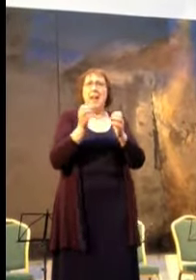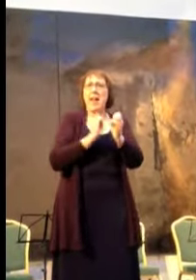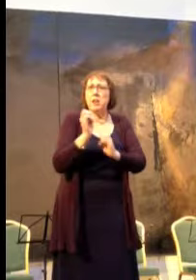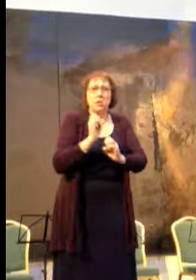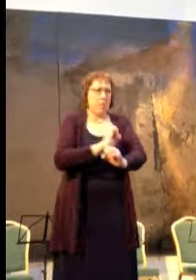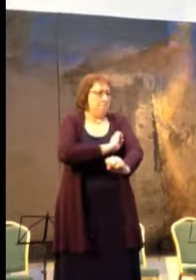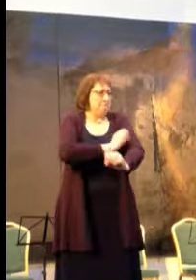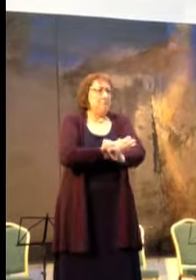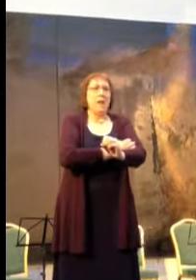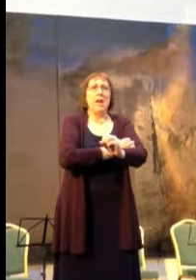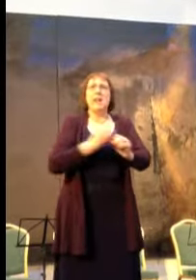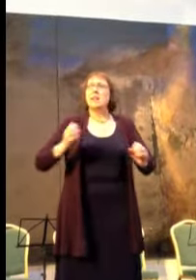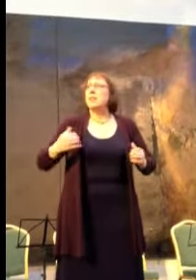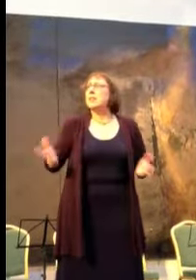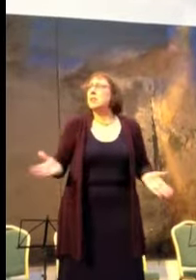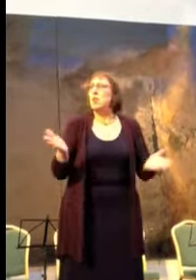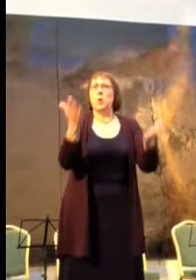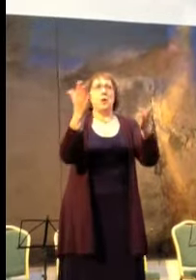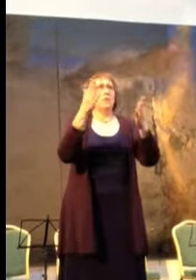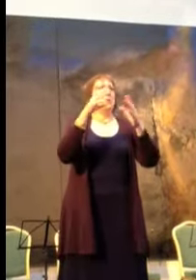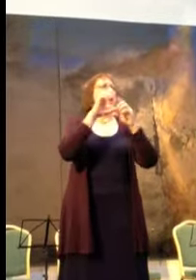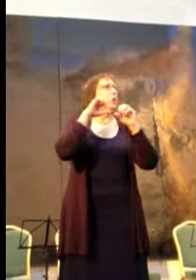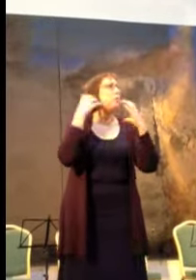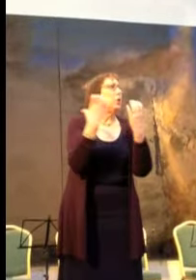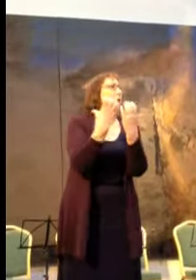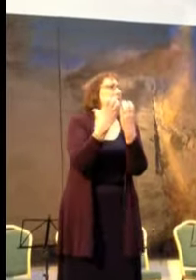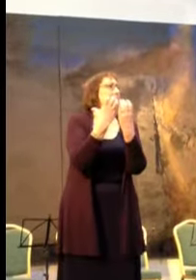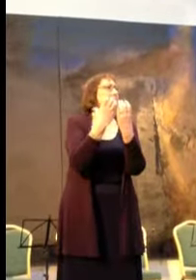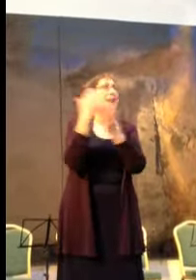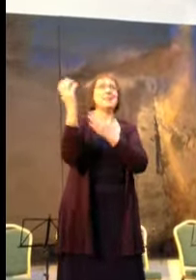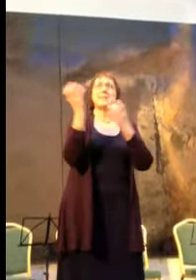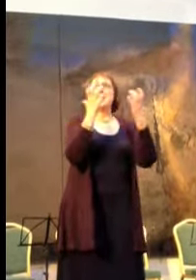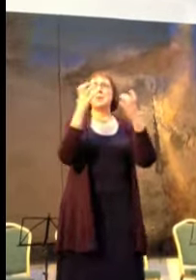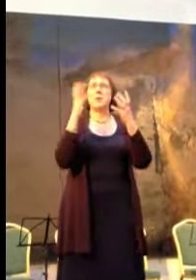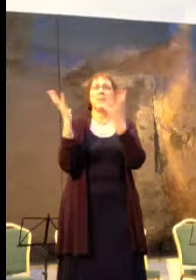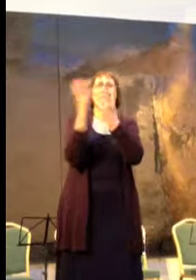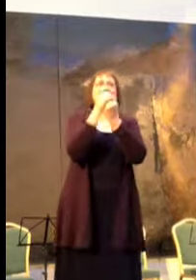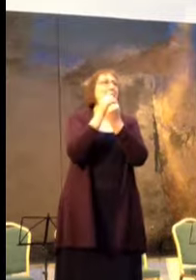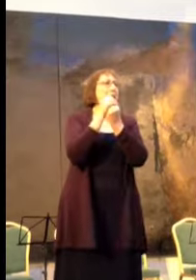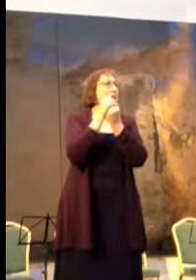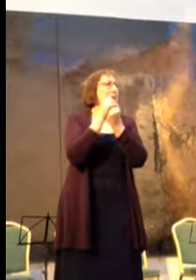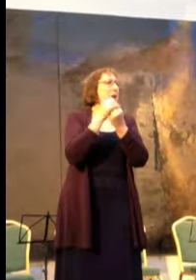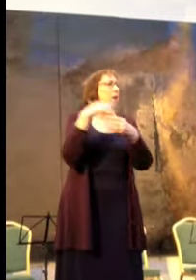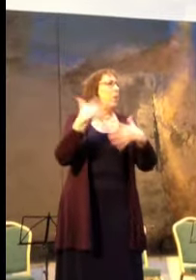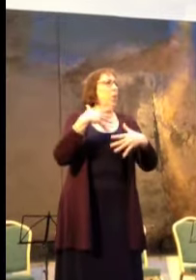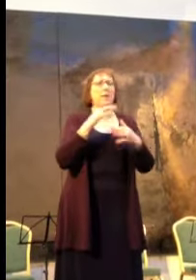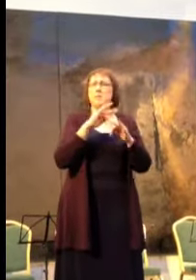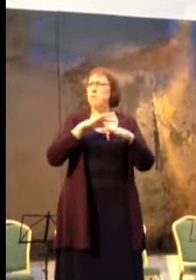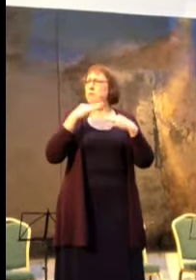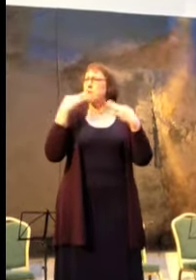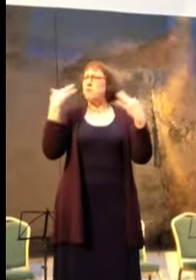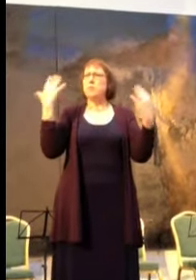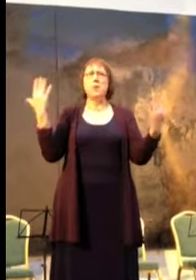binds and drives communities into positive action and celebratory existence and emancipatory